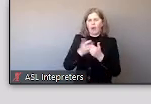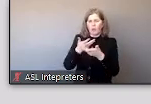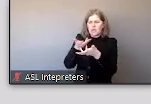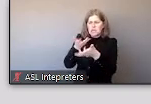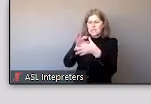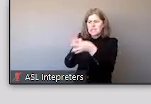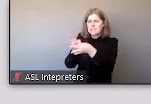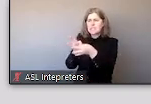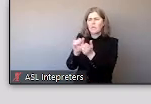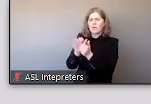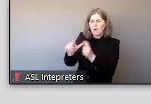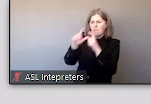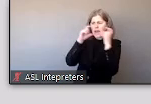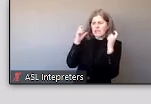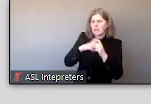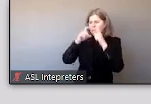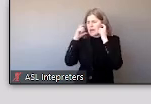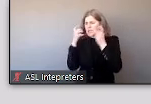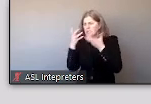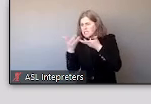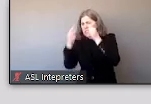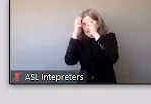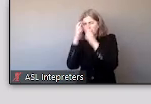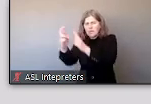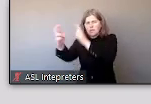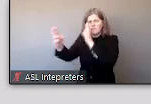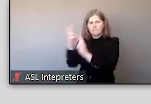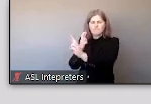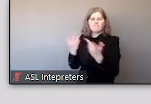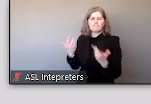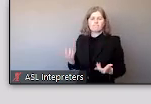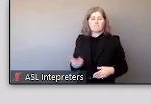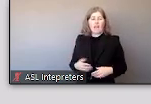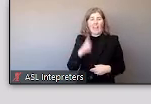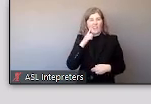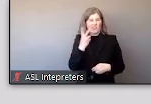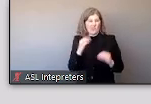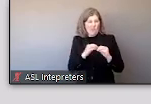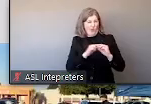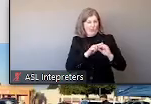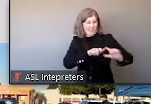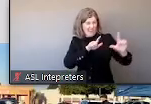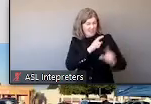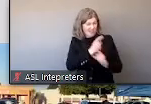with respect to masks at work. Okay, I think we have just 2 more slides, Brianna.